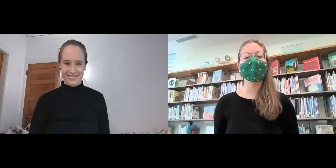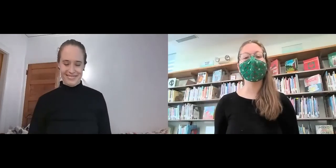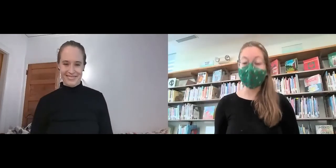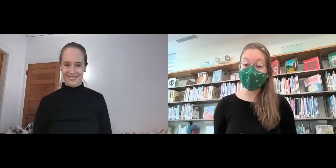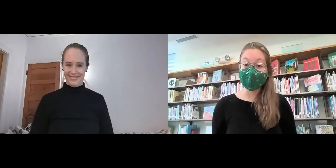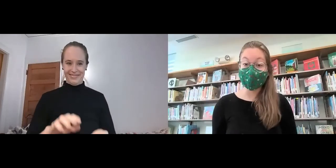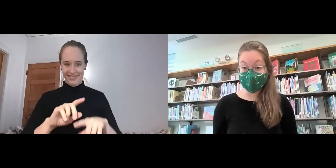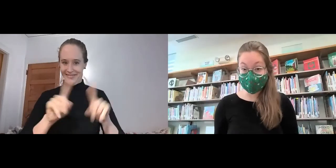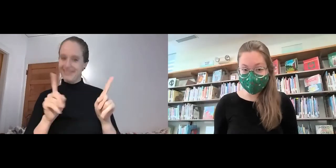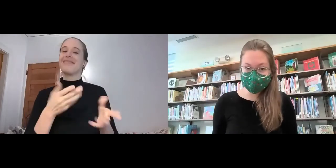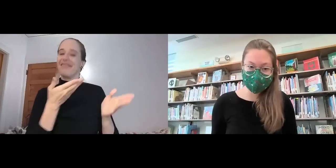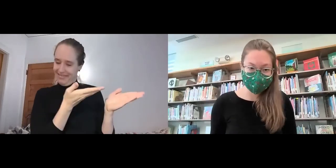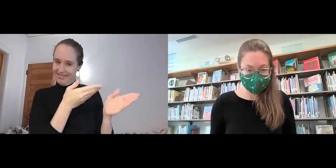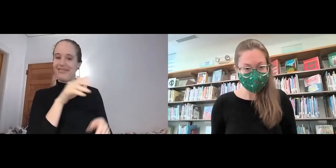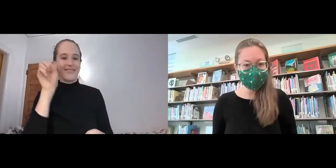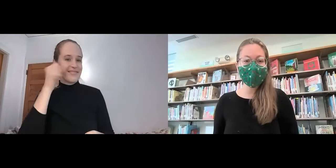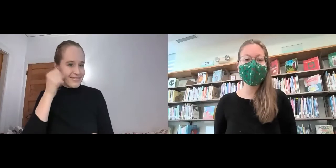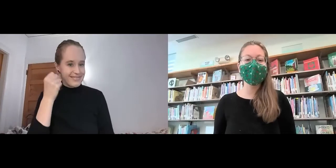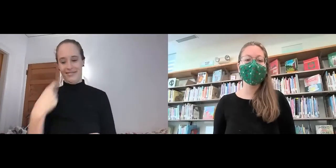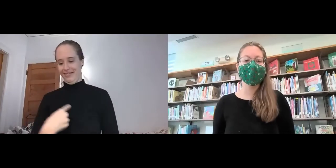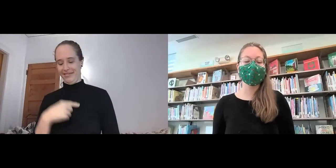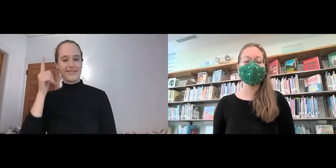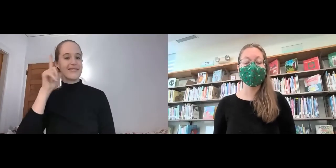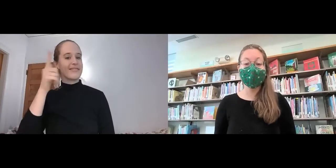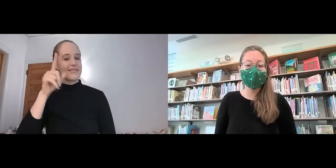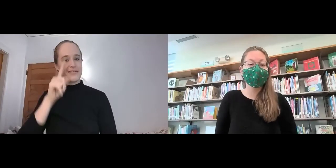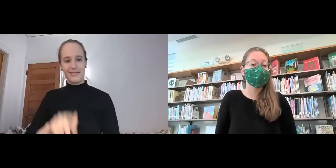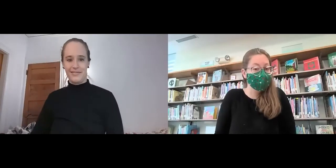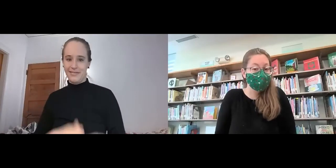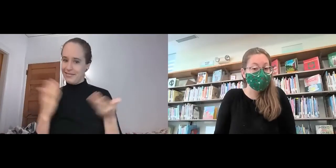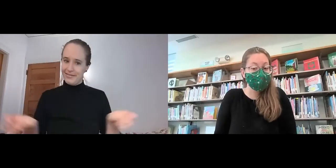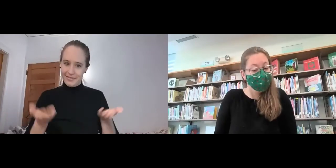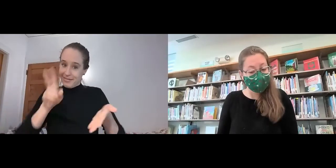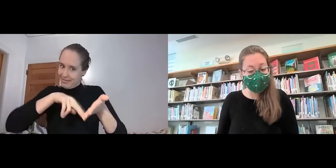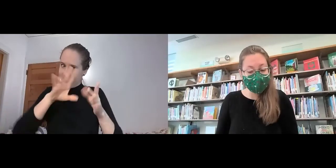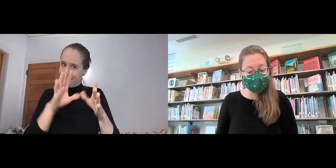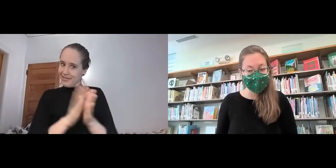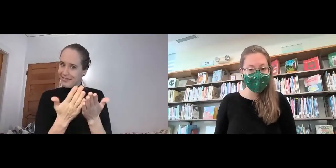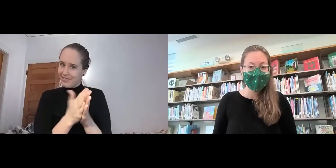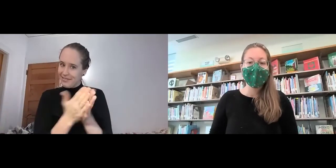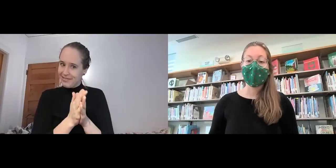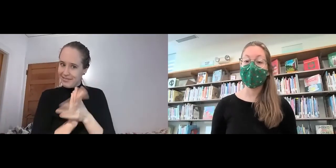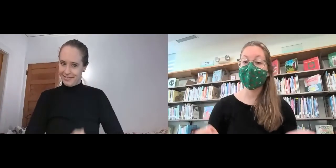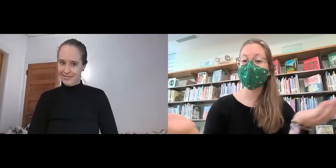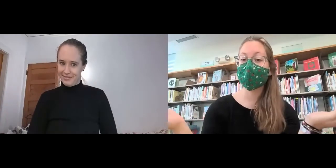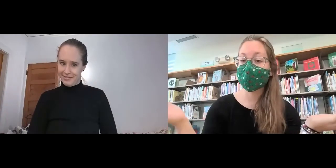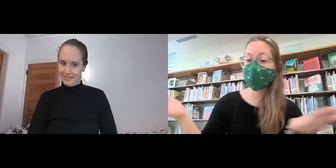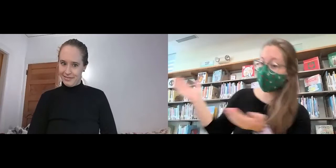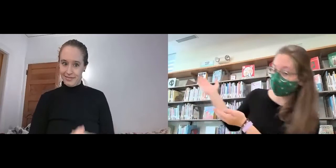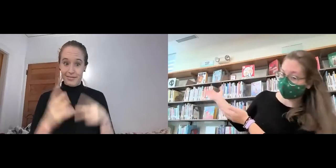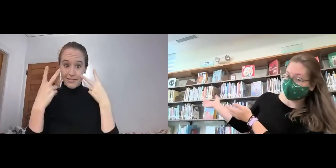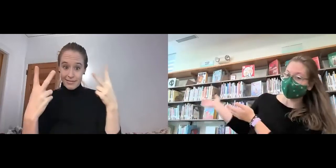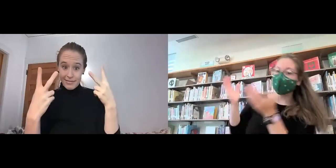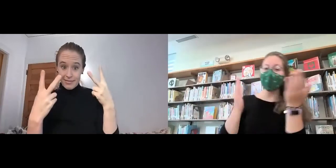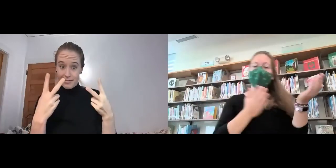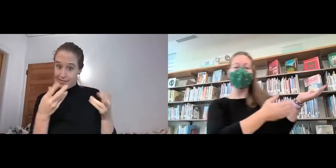But we're Lakin and Sammy. And we're here to read you a story today. As you can